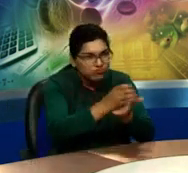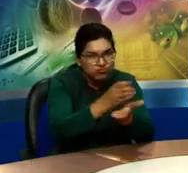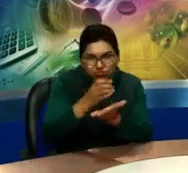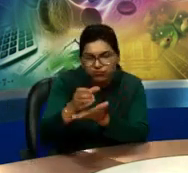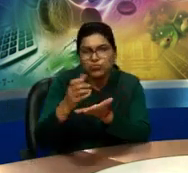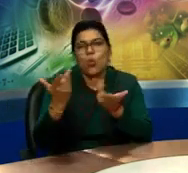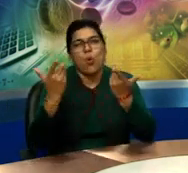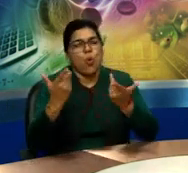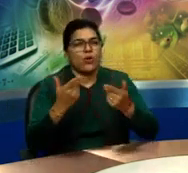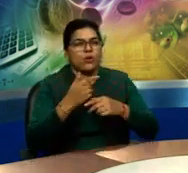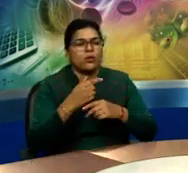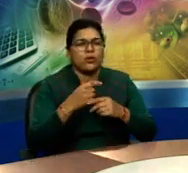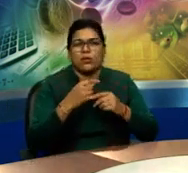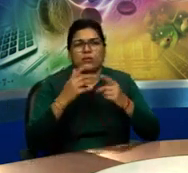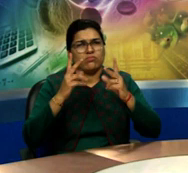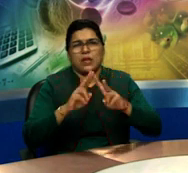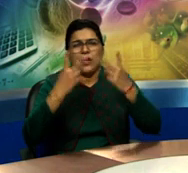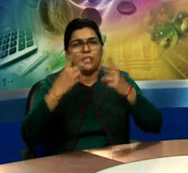not accepted by the